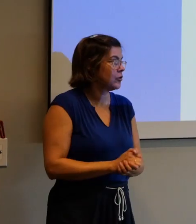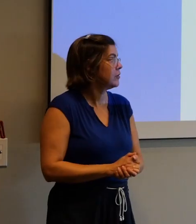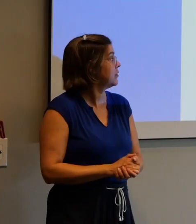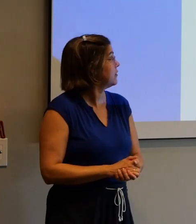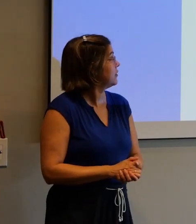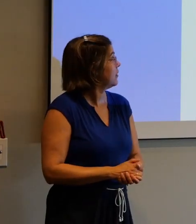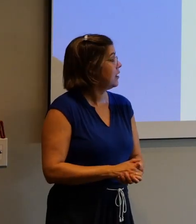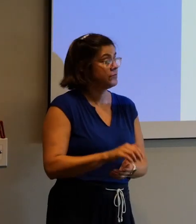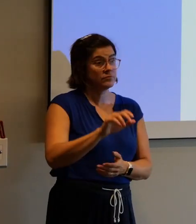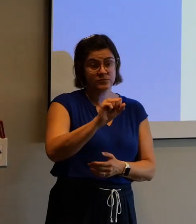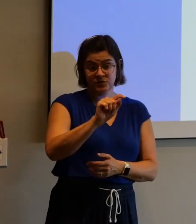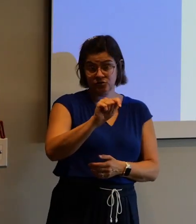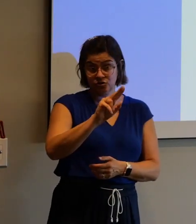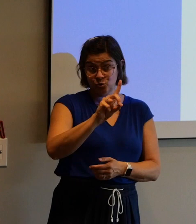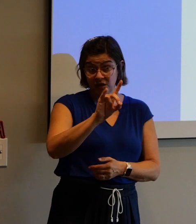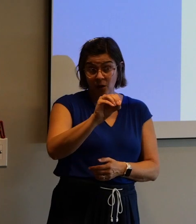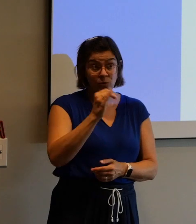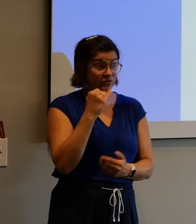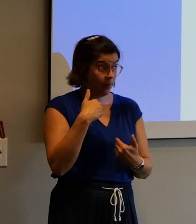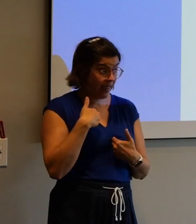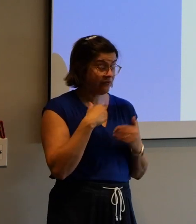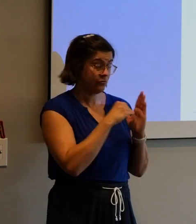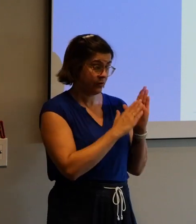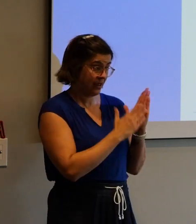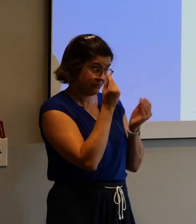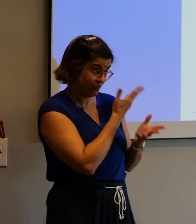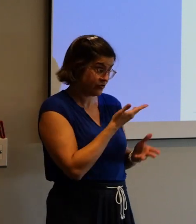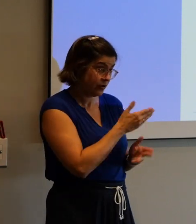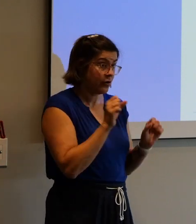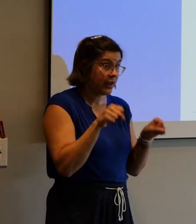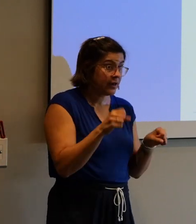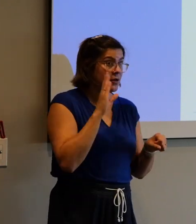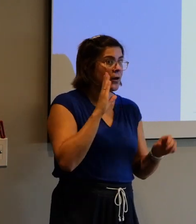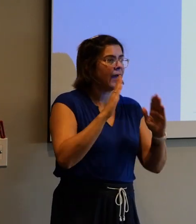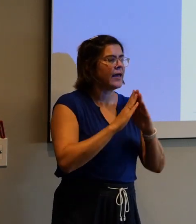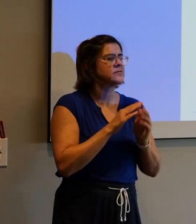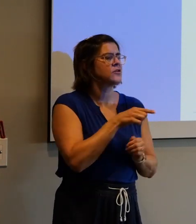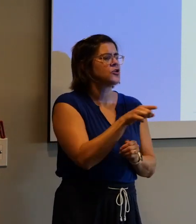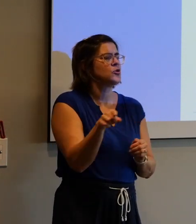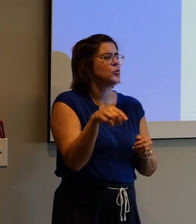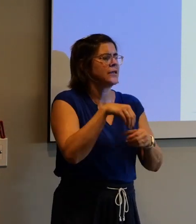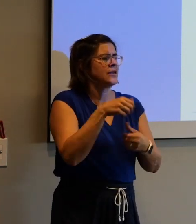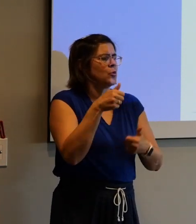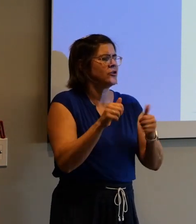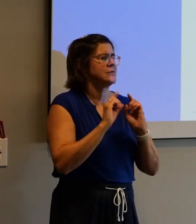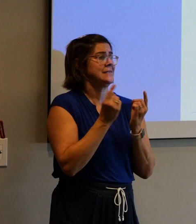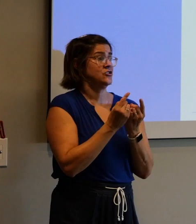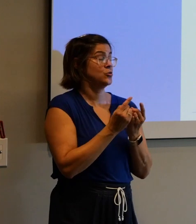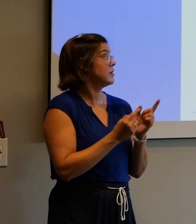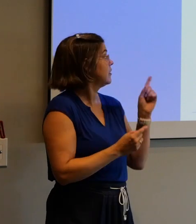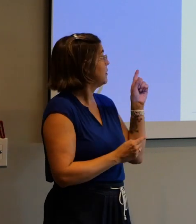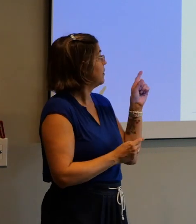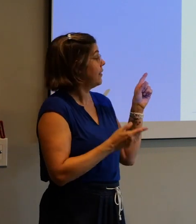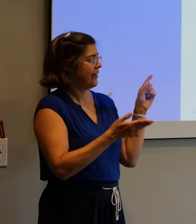studio, so you have the option to put in either one. And then it is going to ask you which district you're in. You can use this